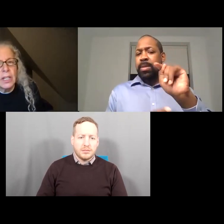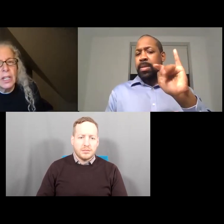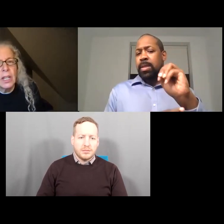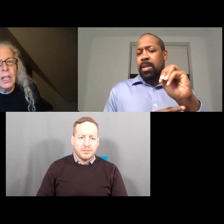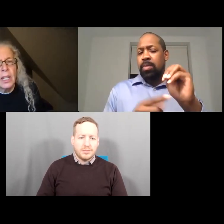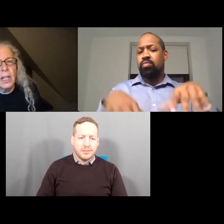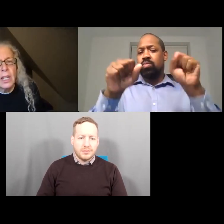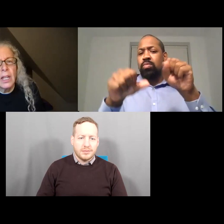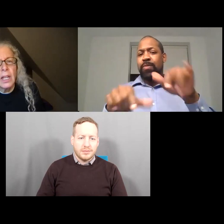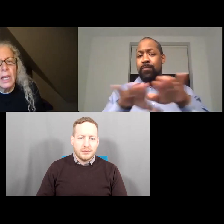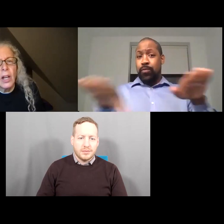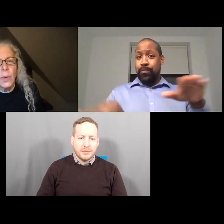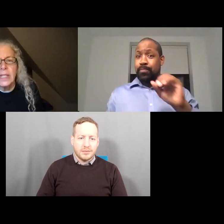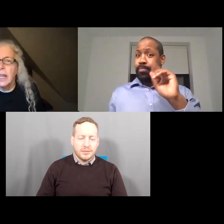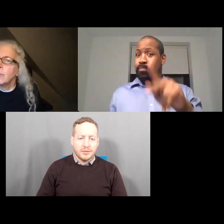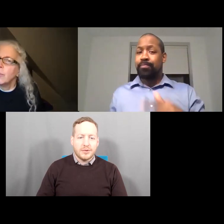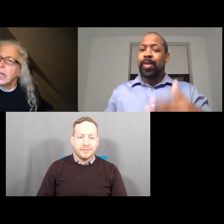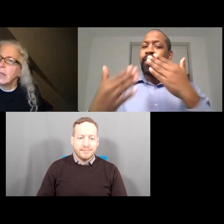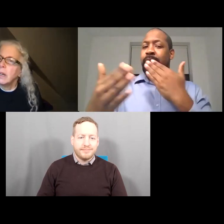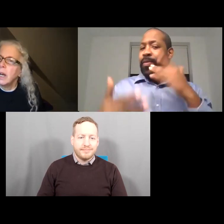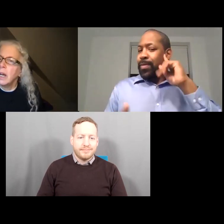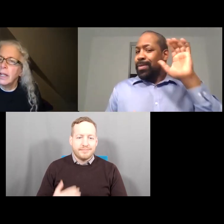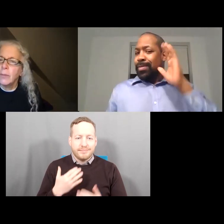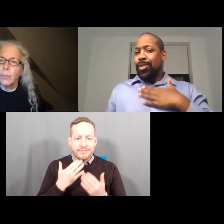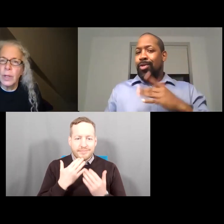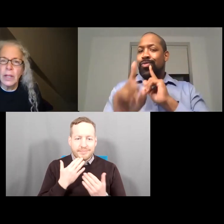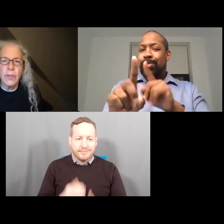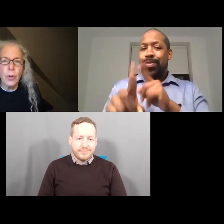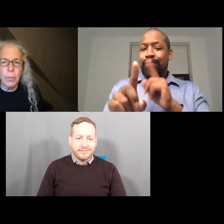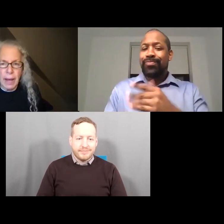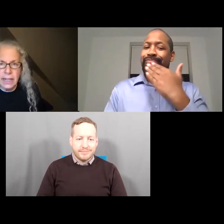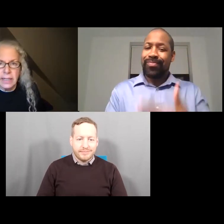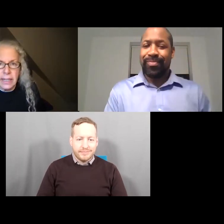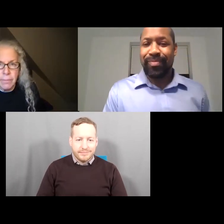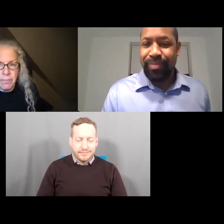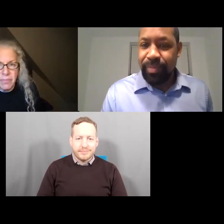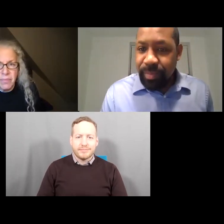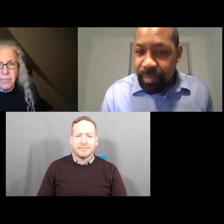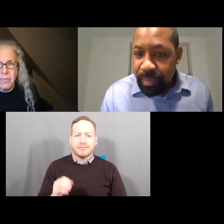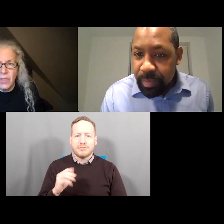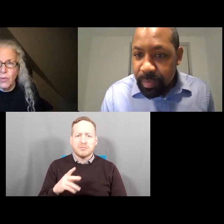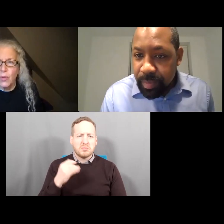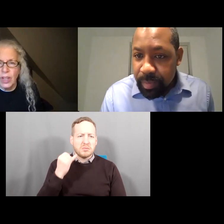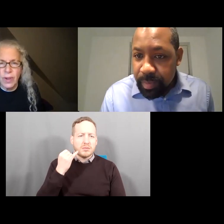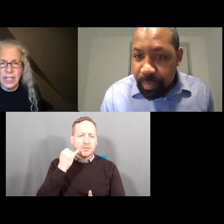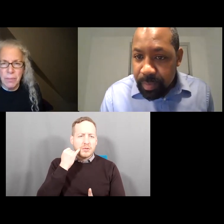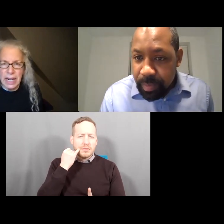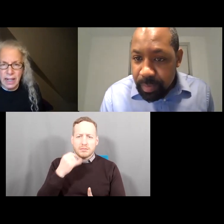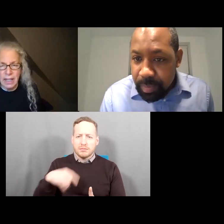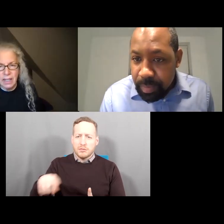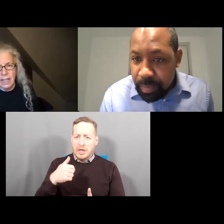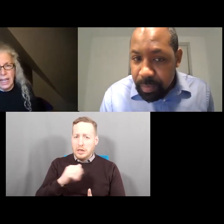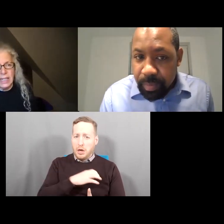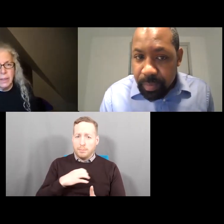questions? Otherwise, I can give the floor back to Tim to run the rest of the